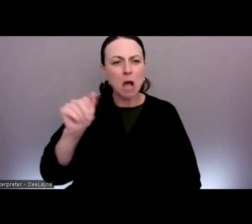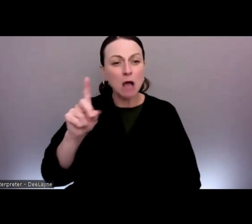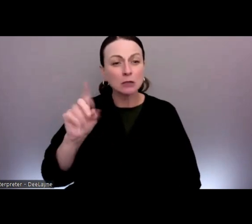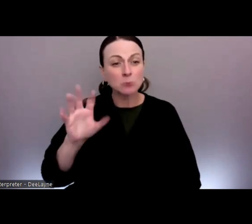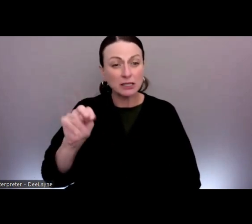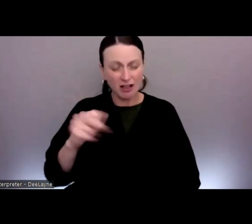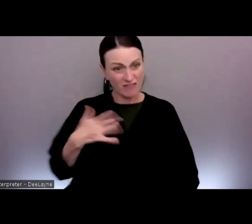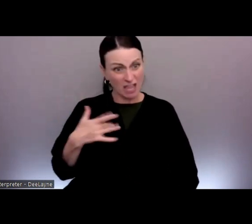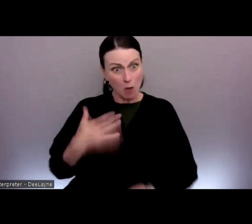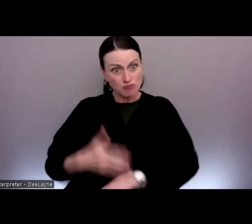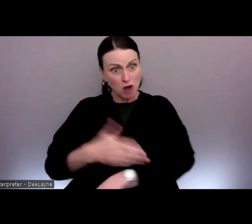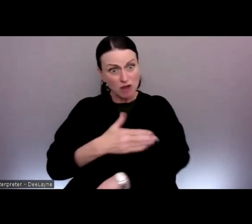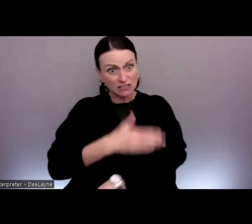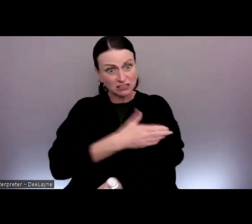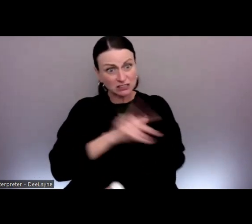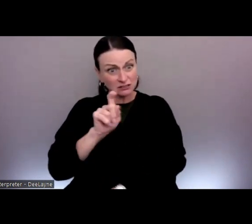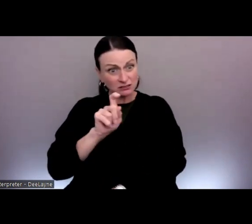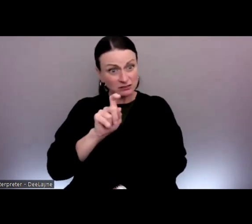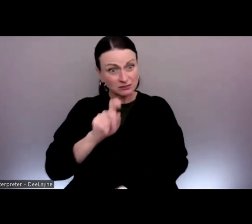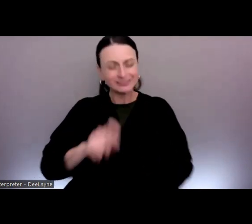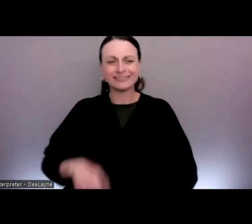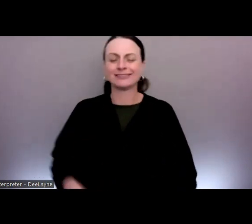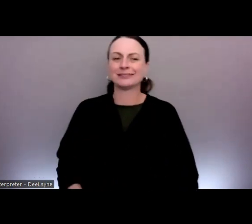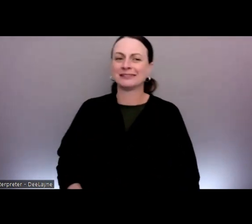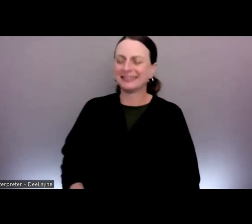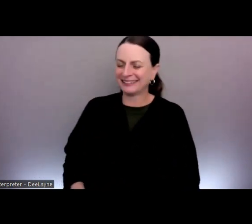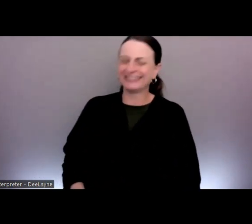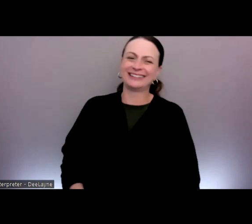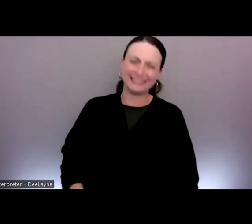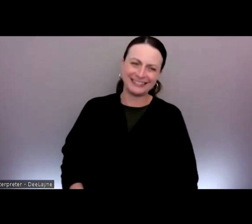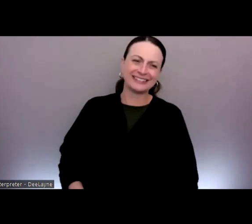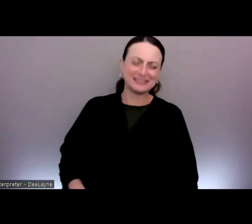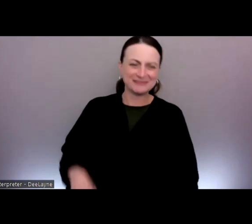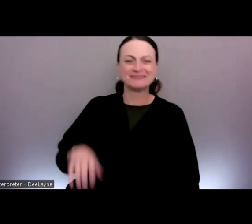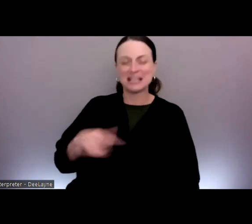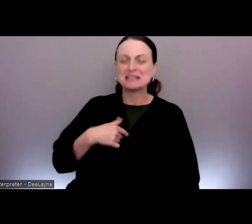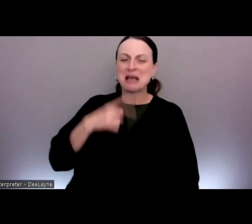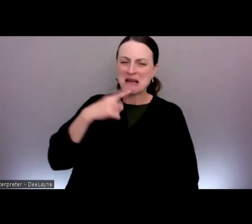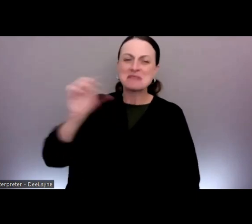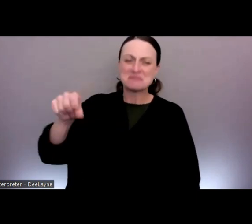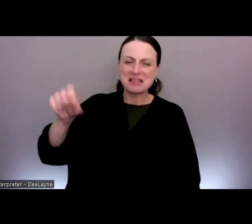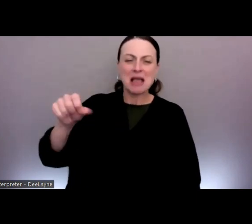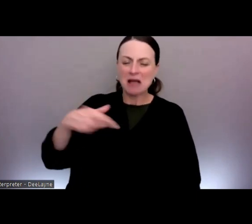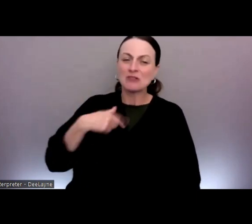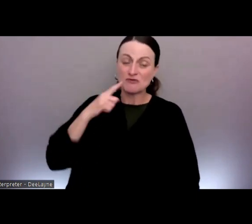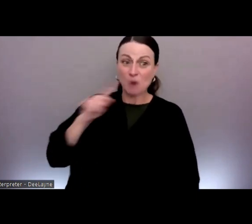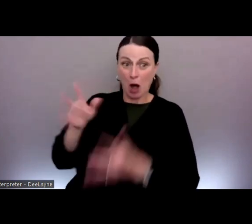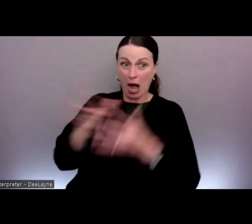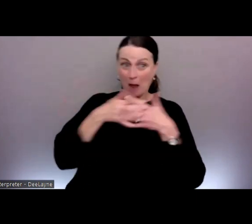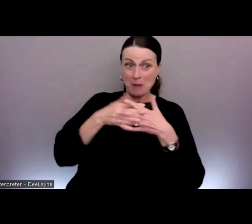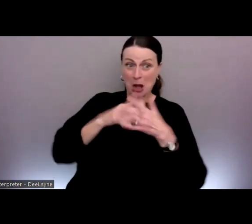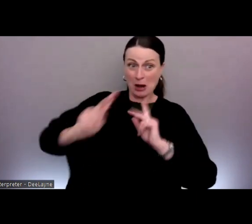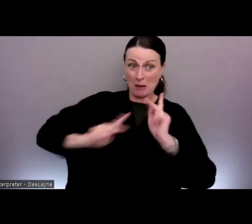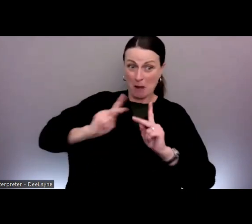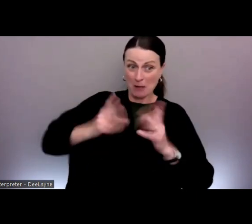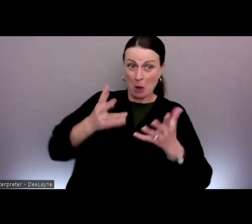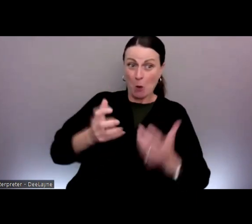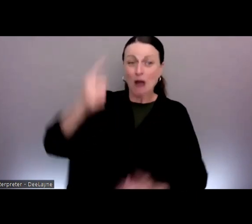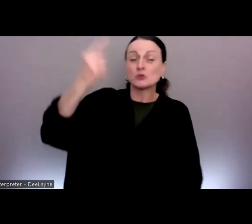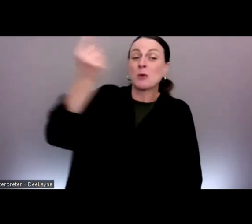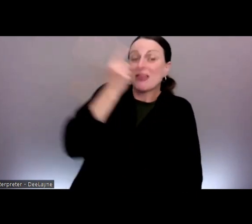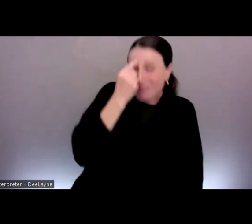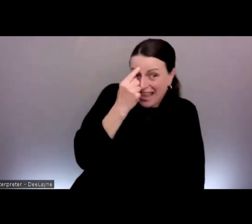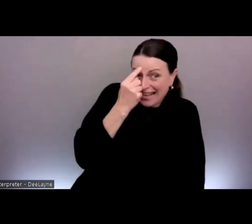progress. Noting the hubris of the question, he replied that insofar as the American public wanted to think there had